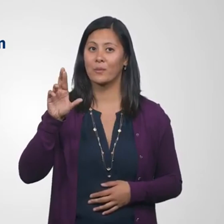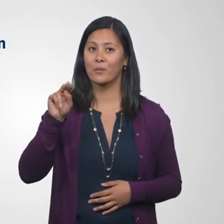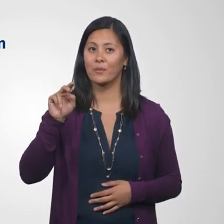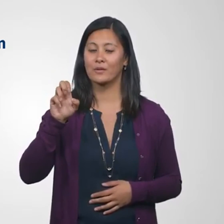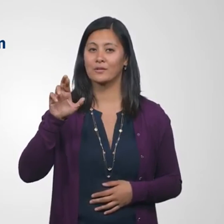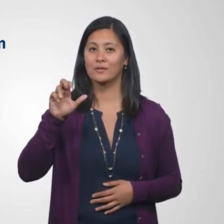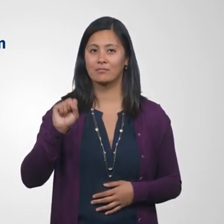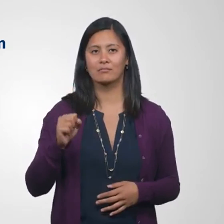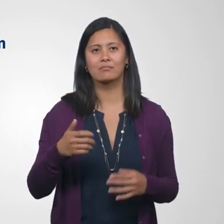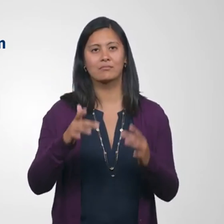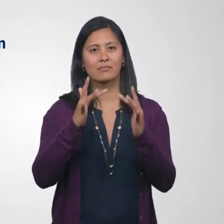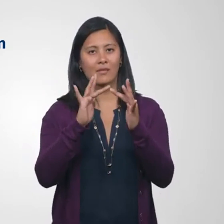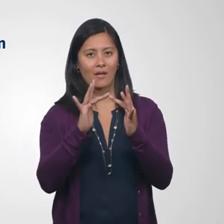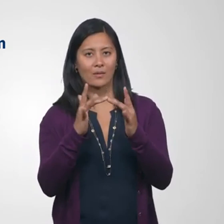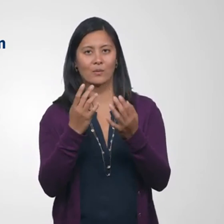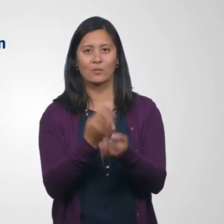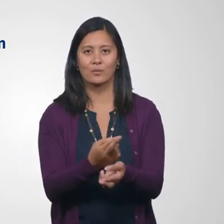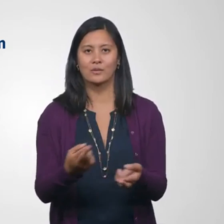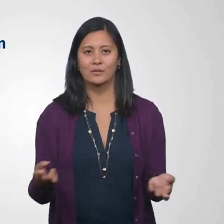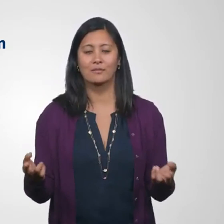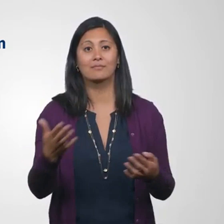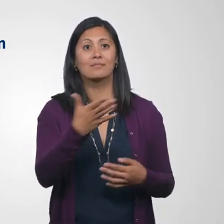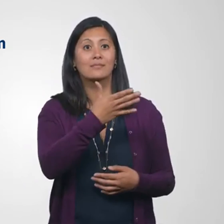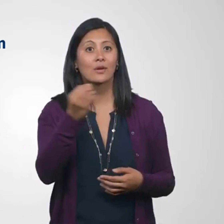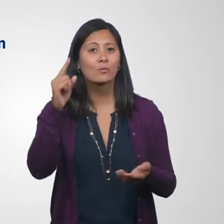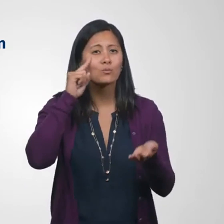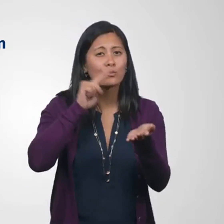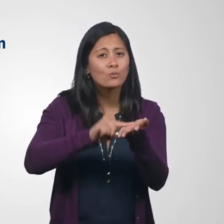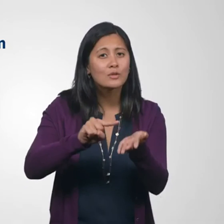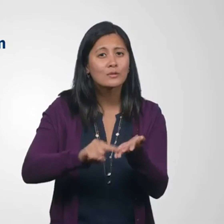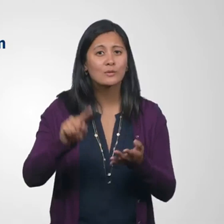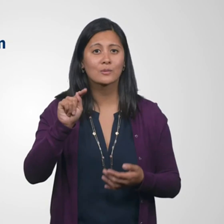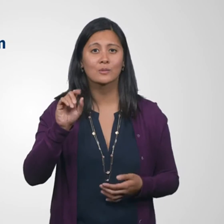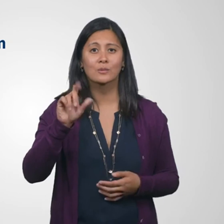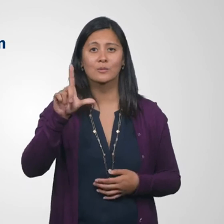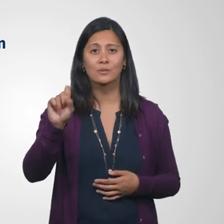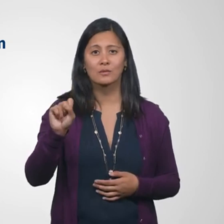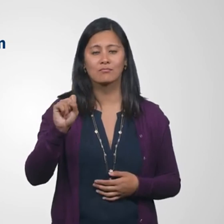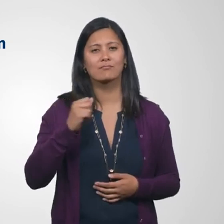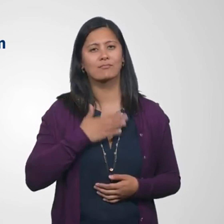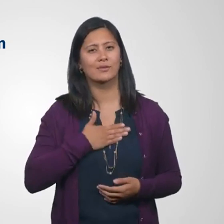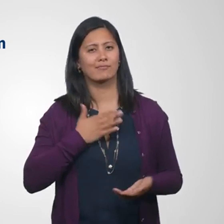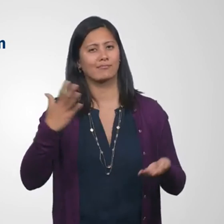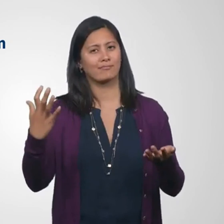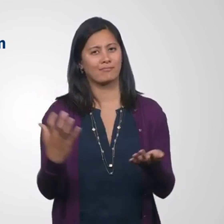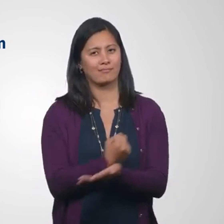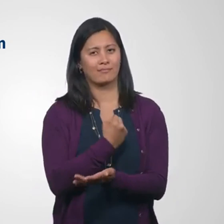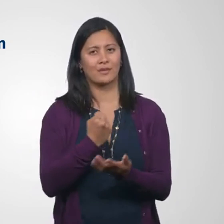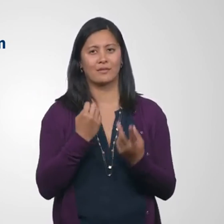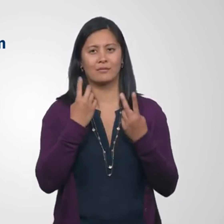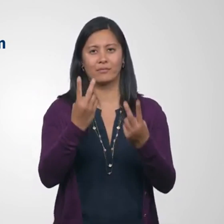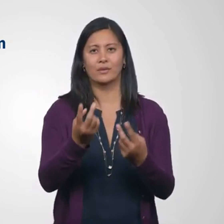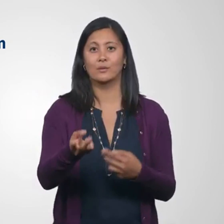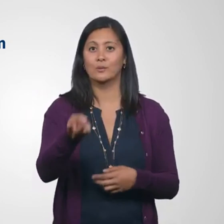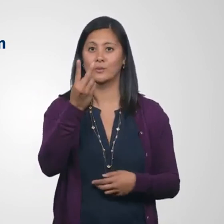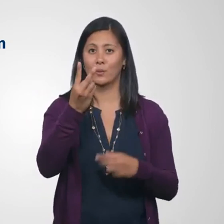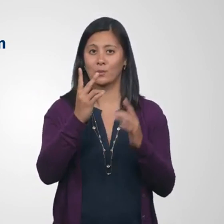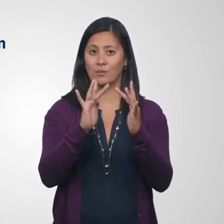citizenship corners, online resources, and research tools, please visit